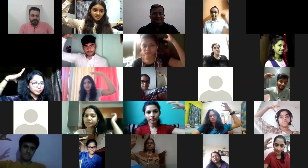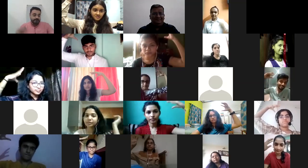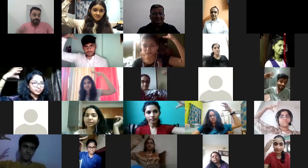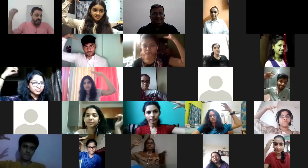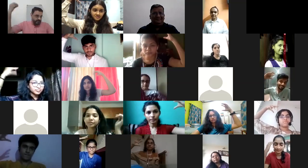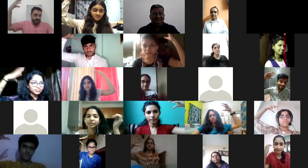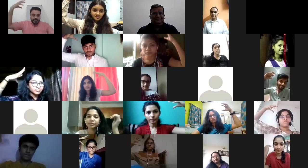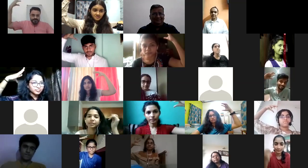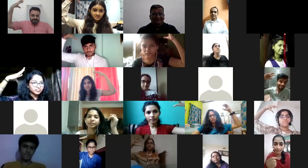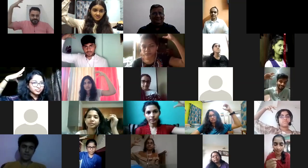Afternoon.